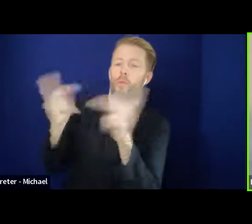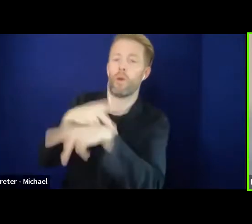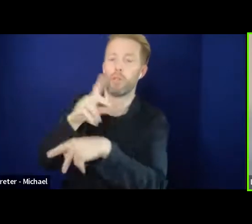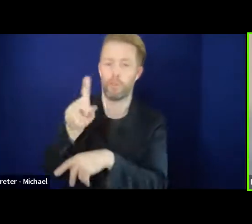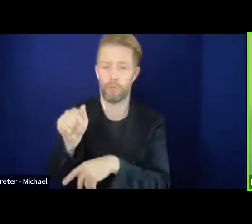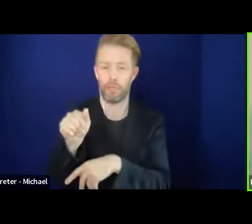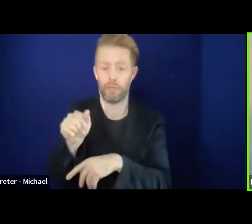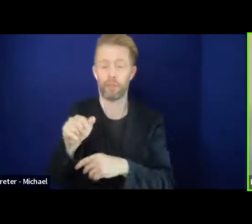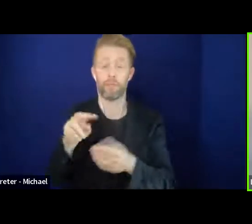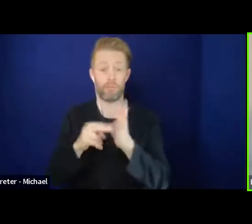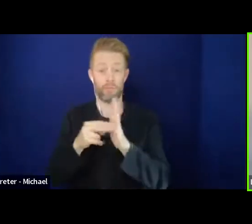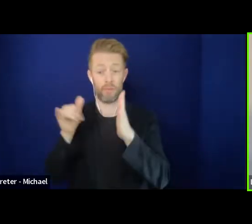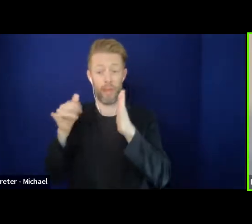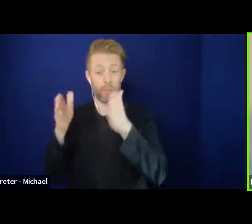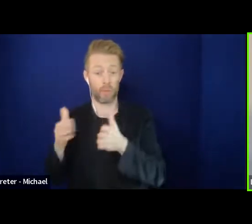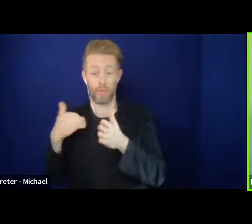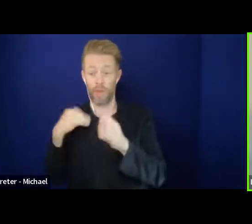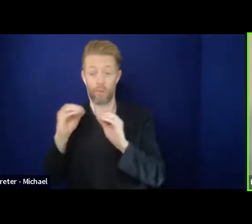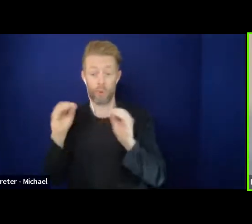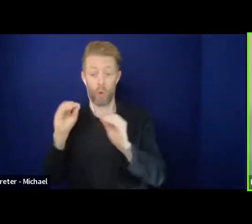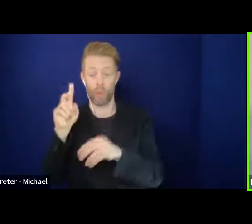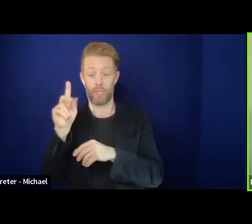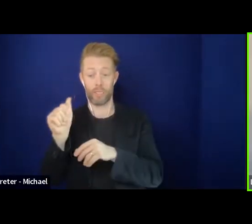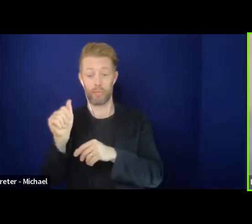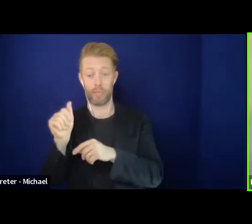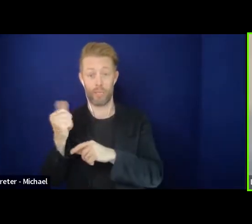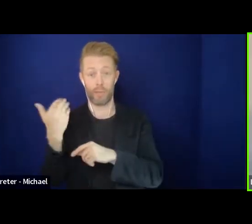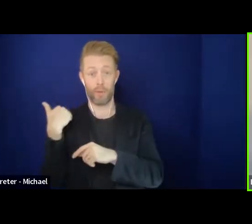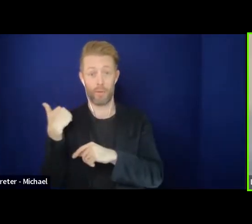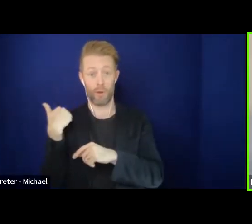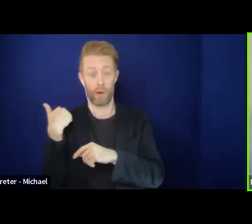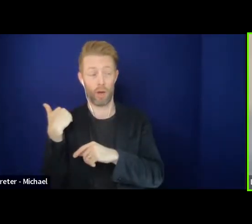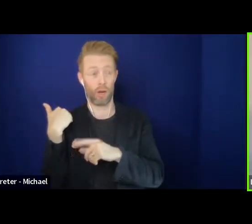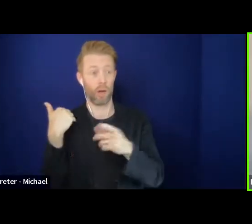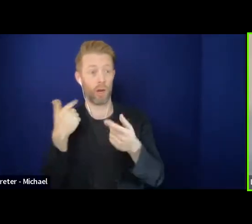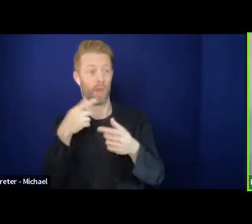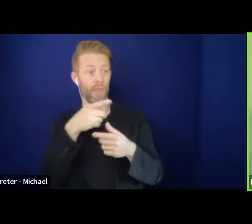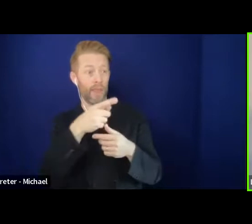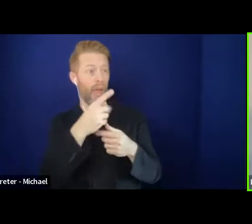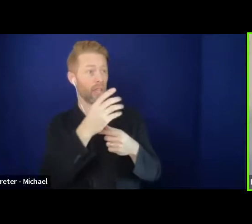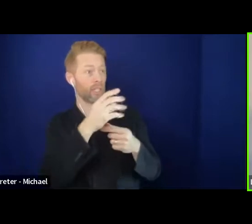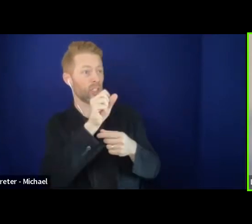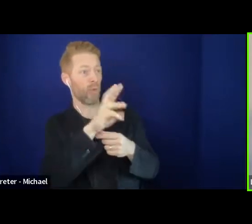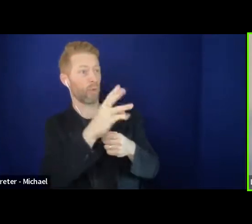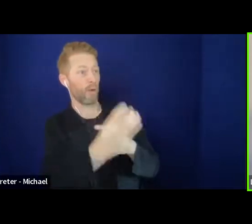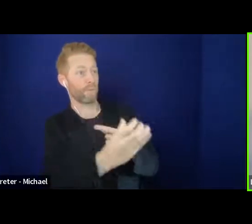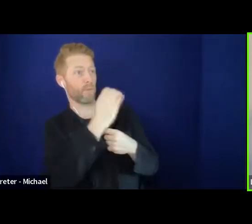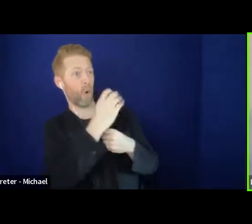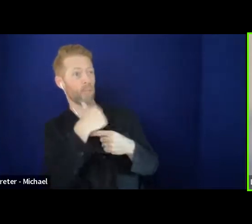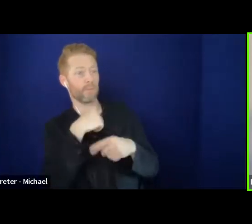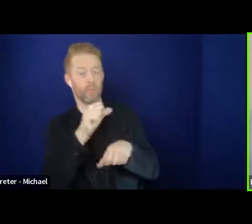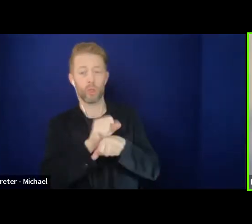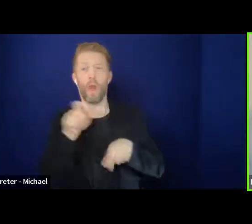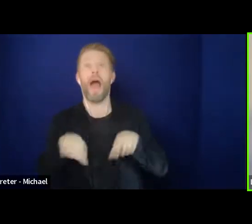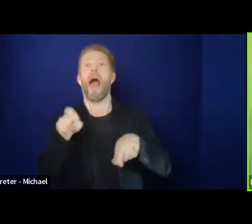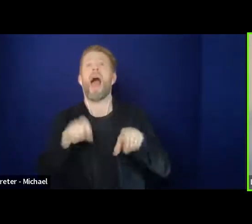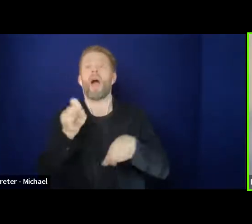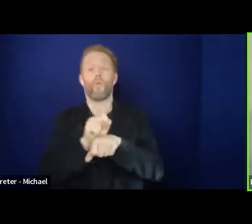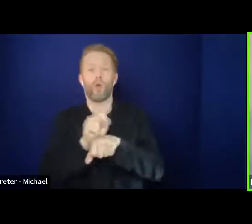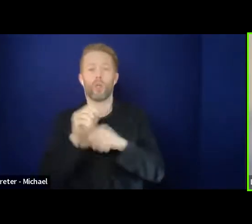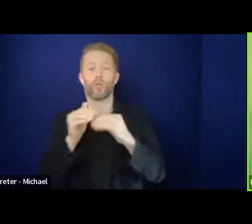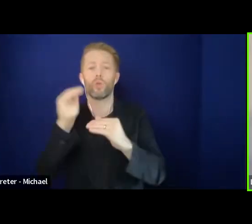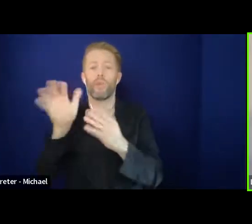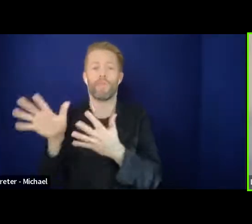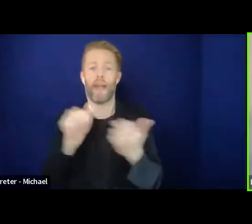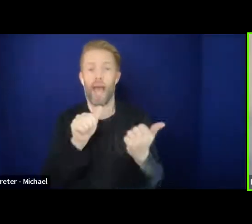disability before the warehouse tracking software forced them to work at an untenable pace, they might have a disability later